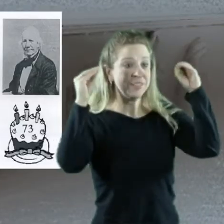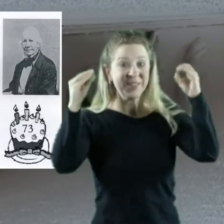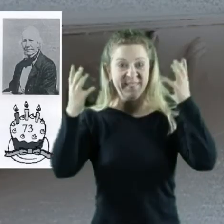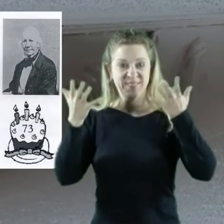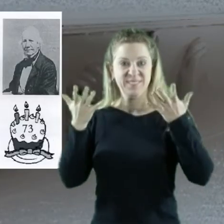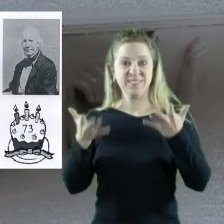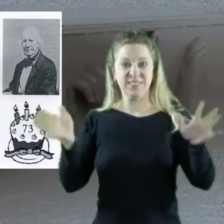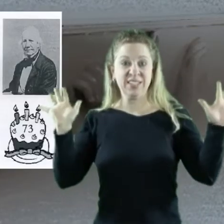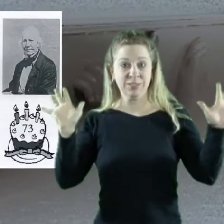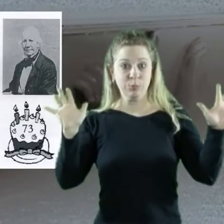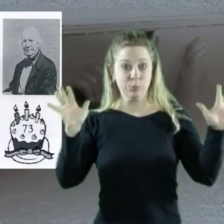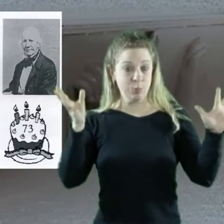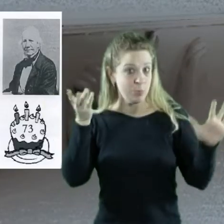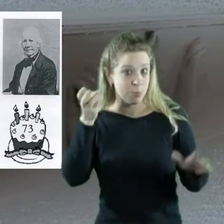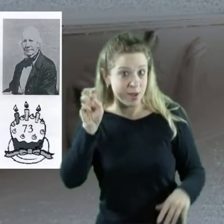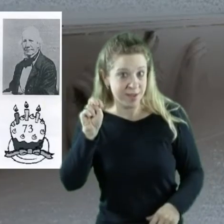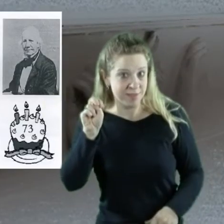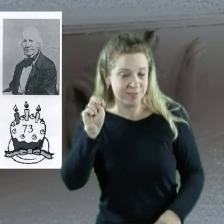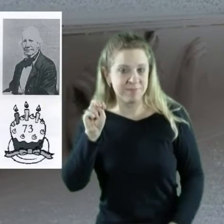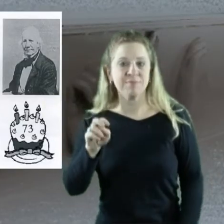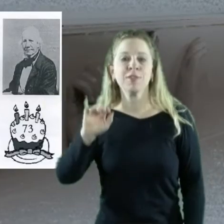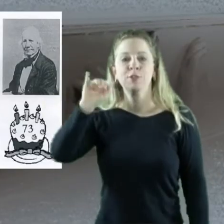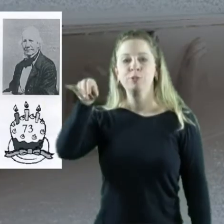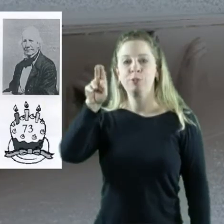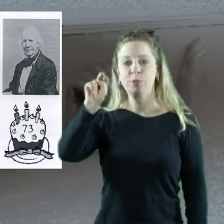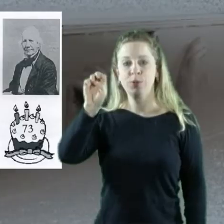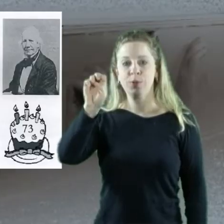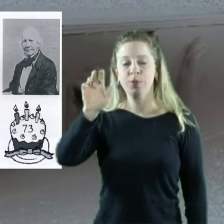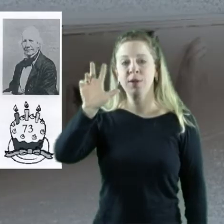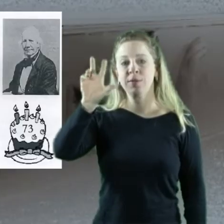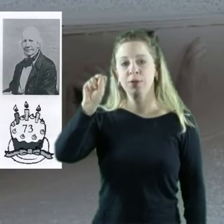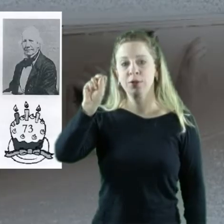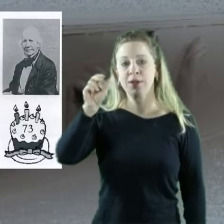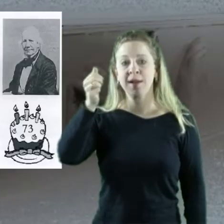Clerc retired on June 30th, 1858.